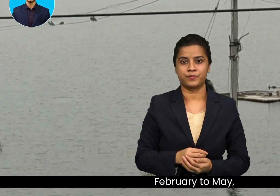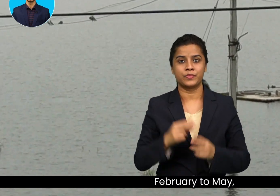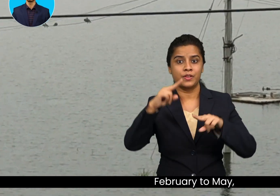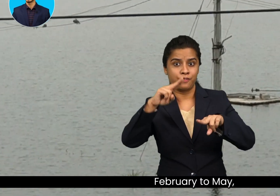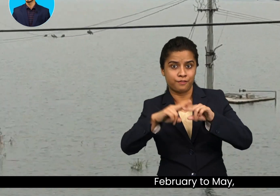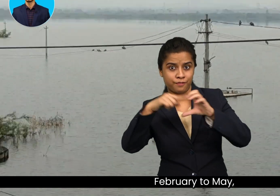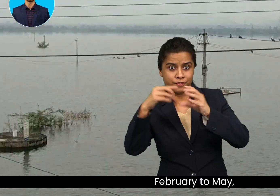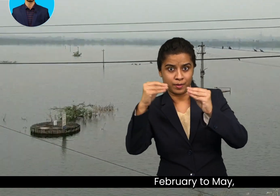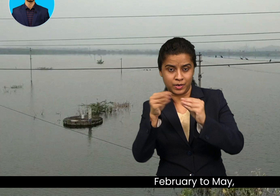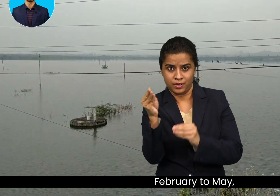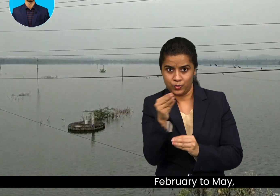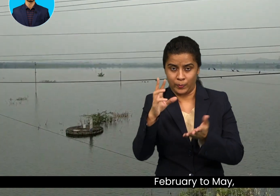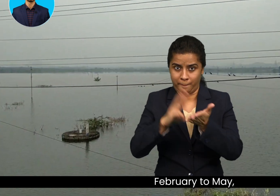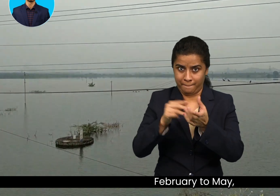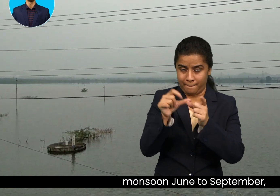February to May,